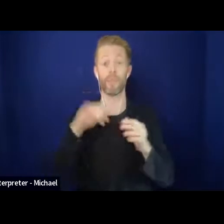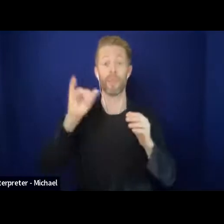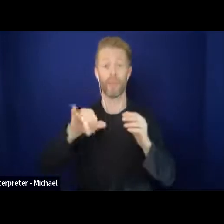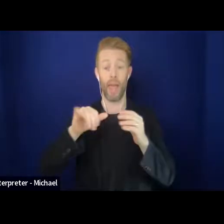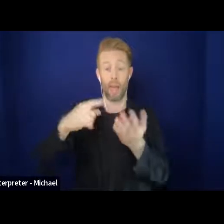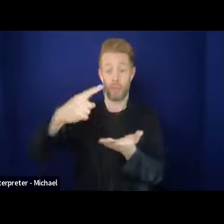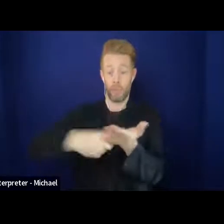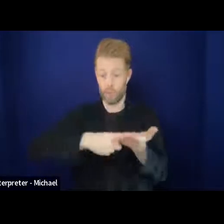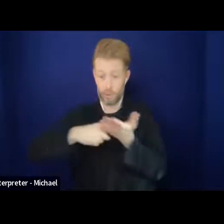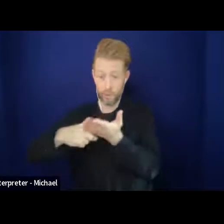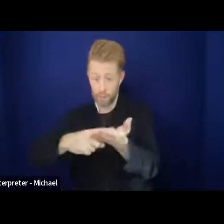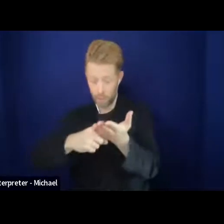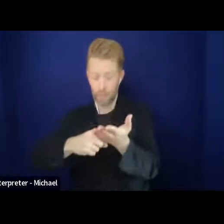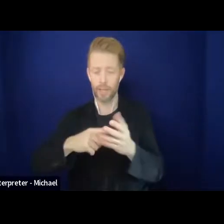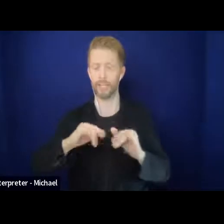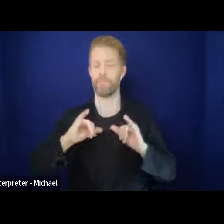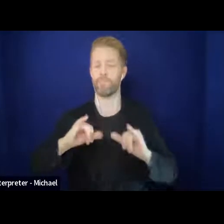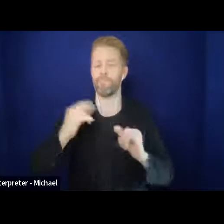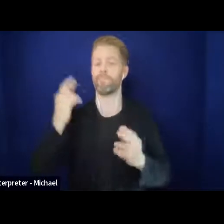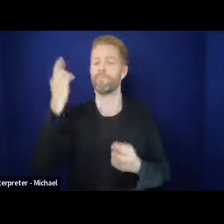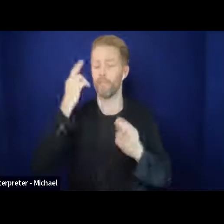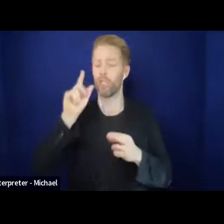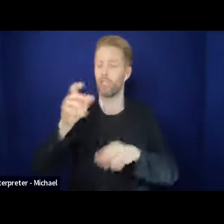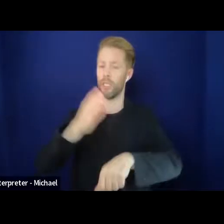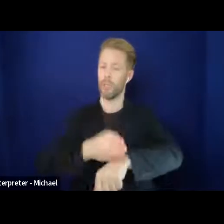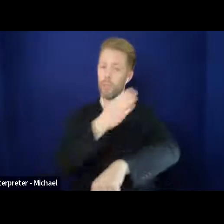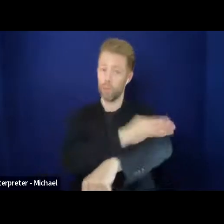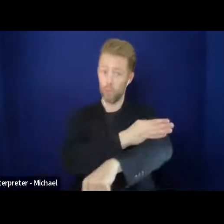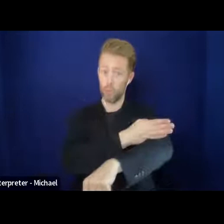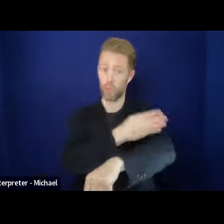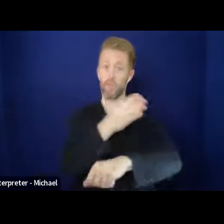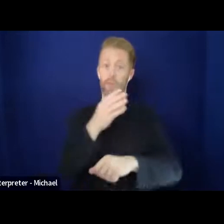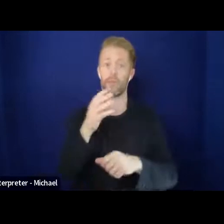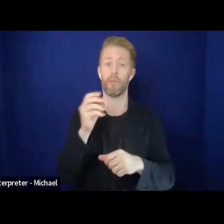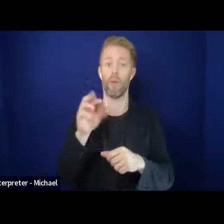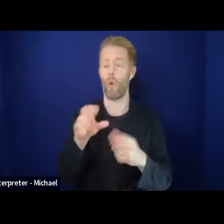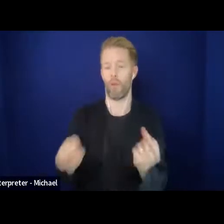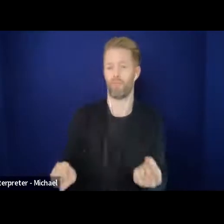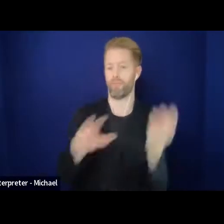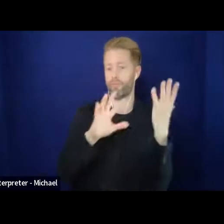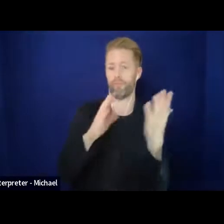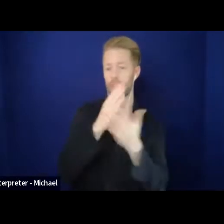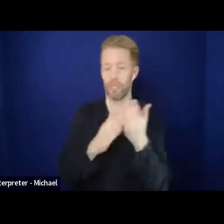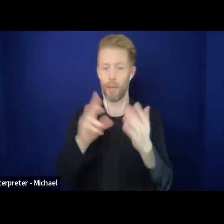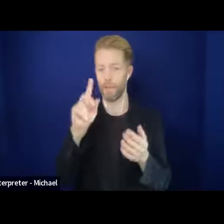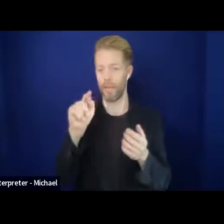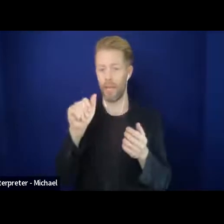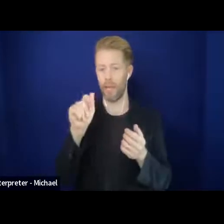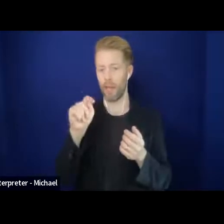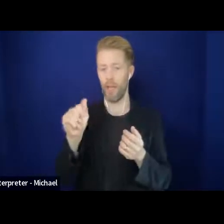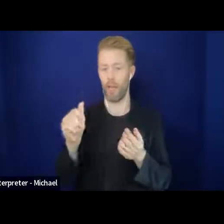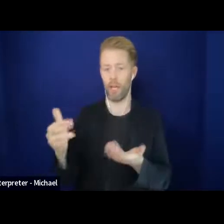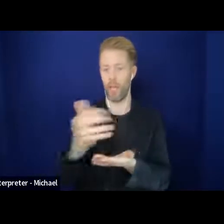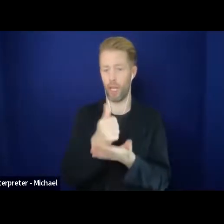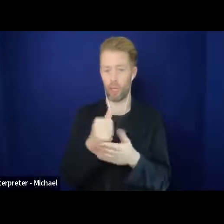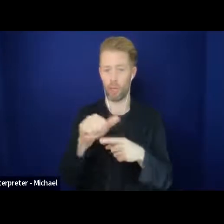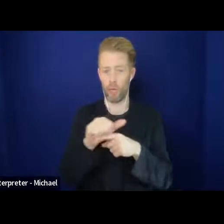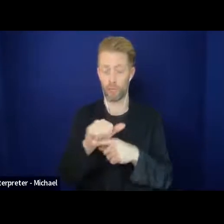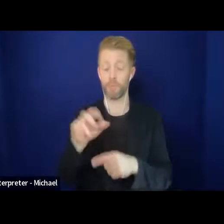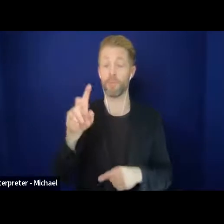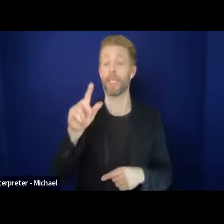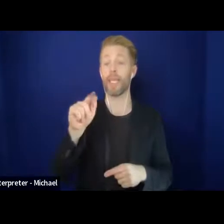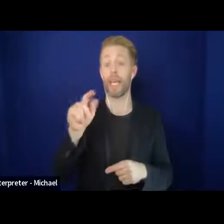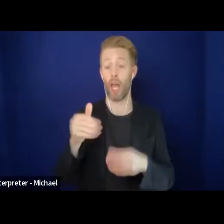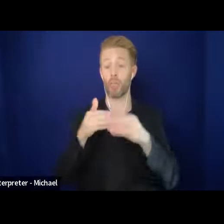data practices should be significantly improved, if not entirely eliminated. Data-driven practices in any of the